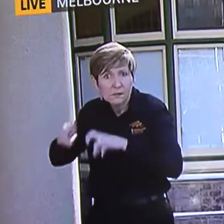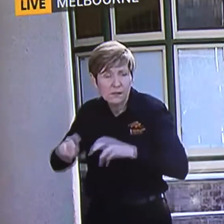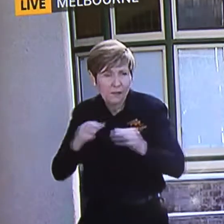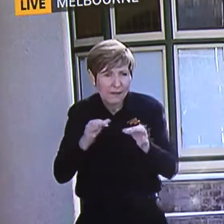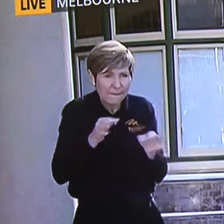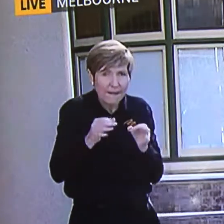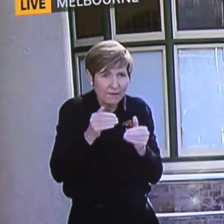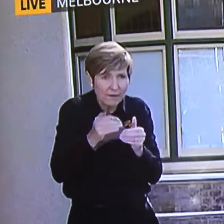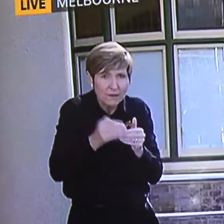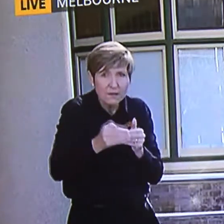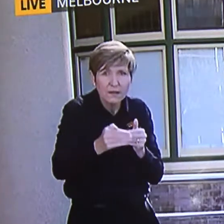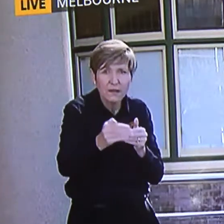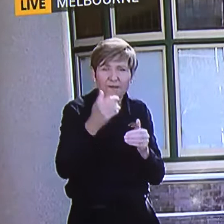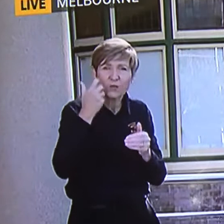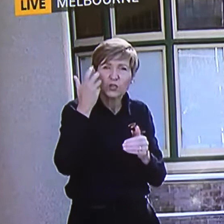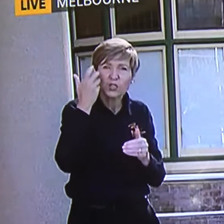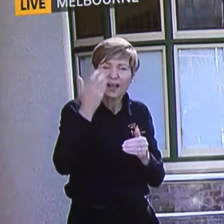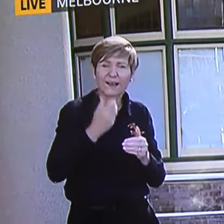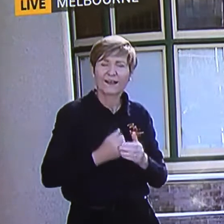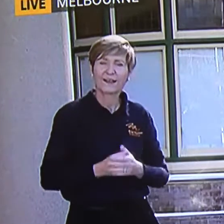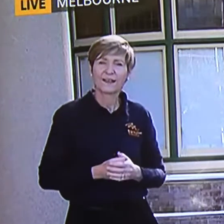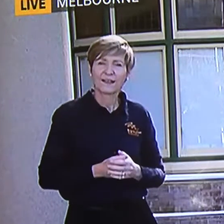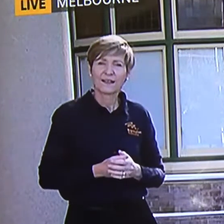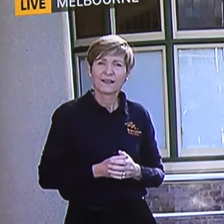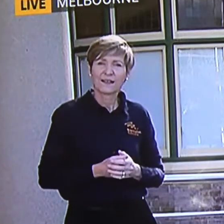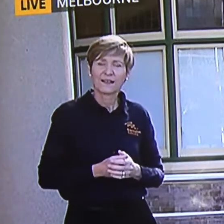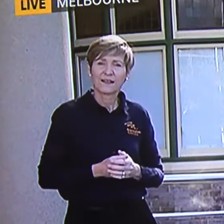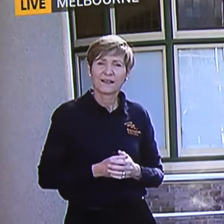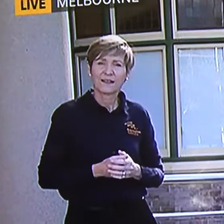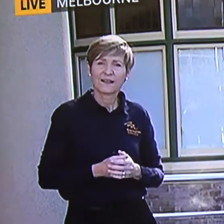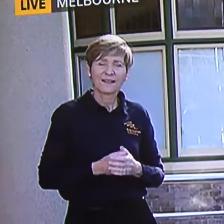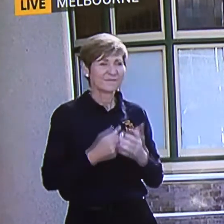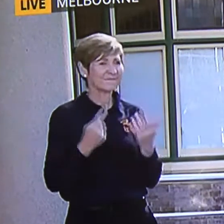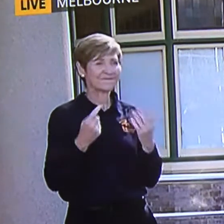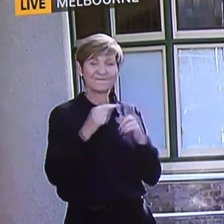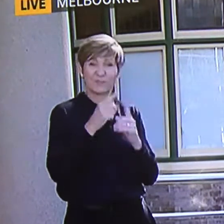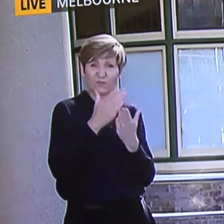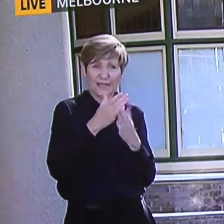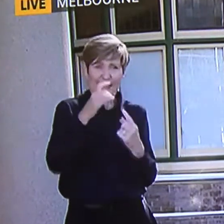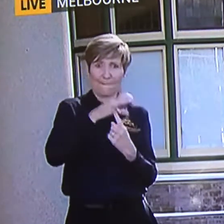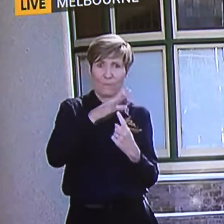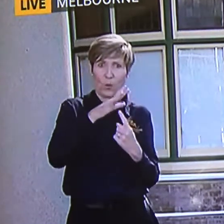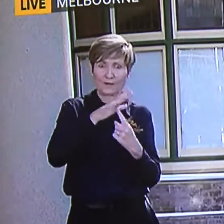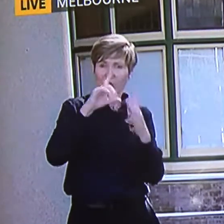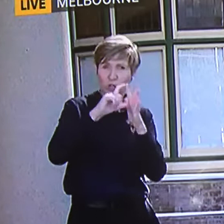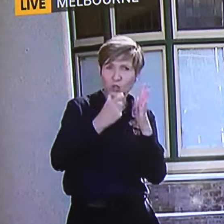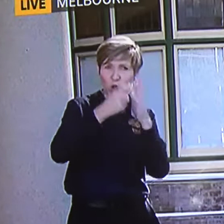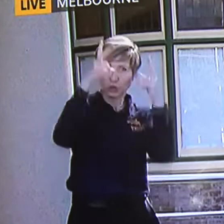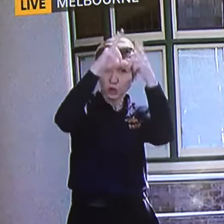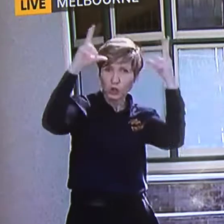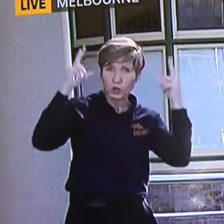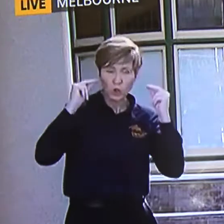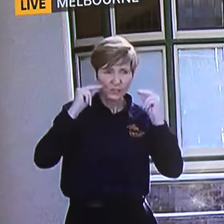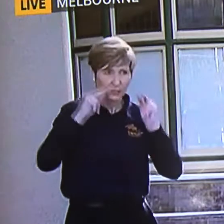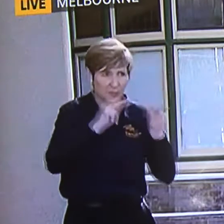out. And then in terms of what you've raised in particular, the rapid response is a critical part